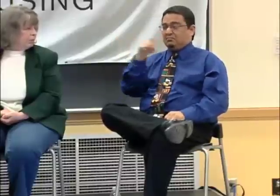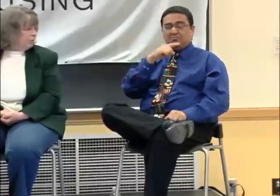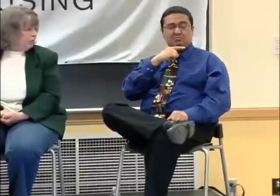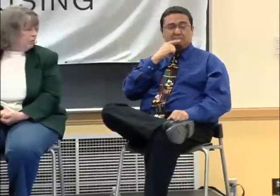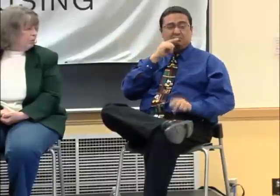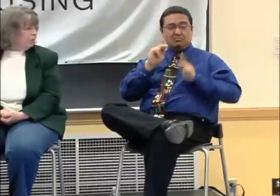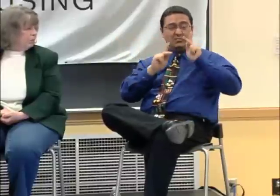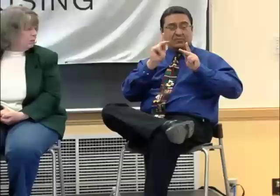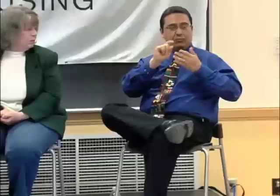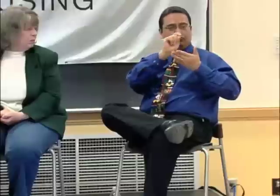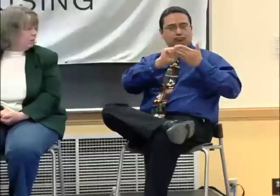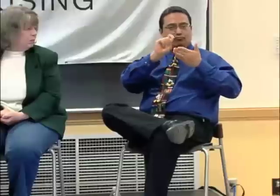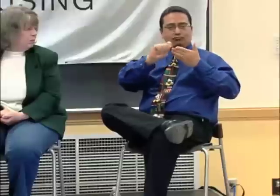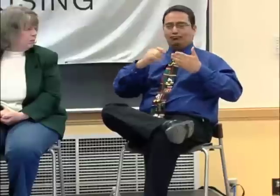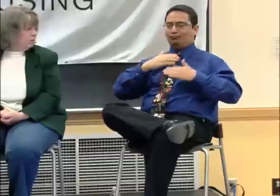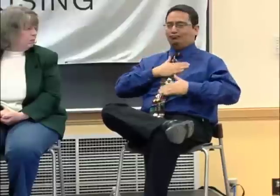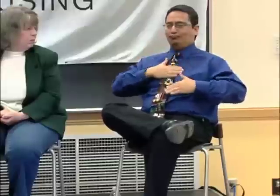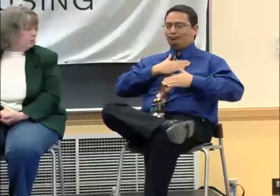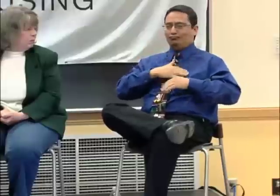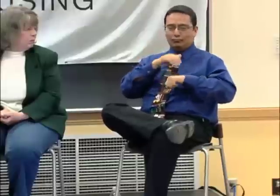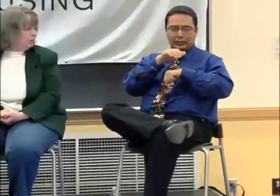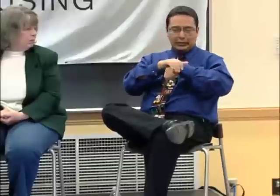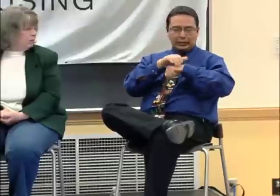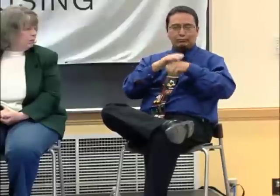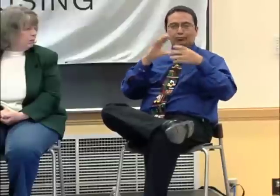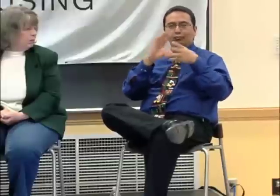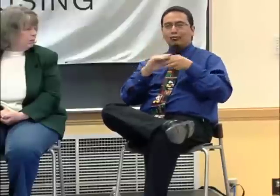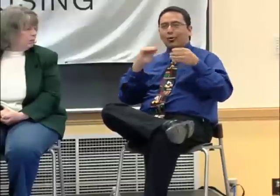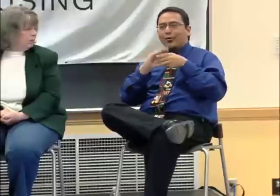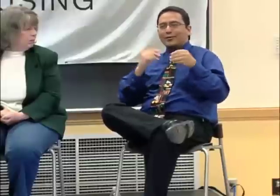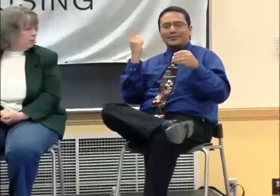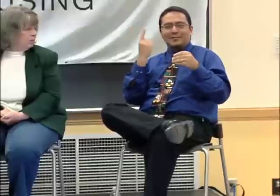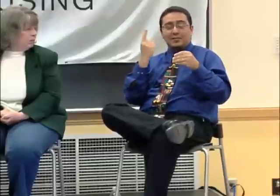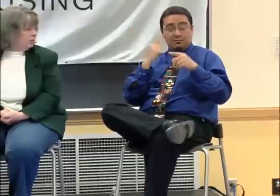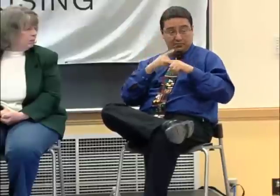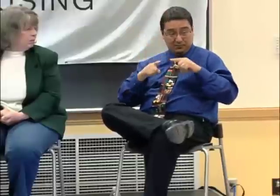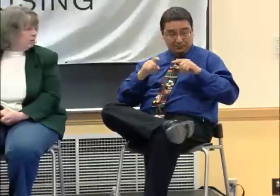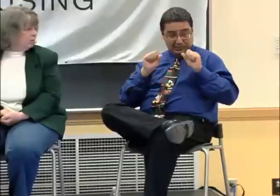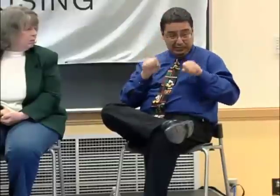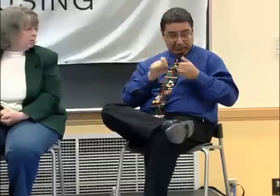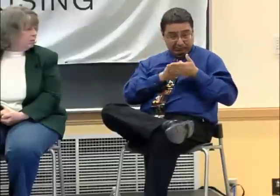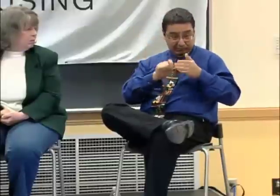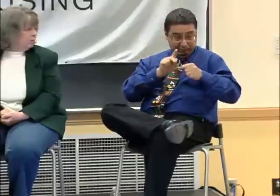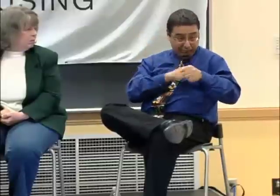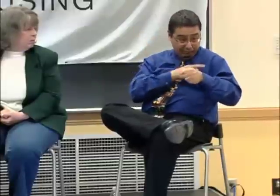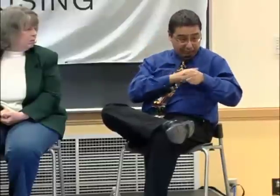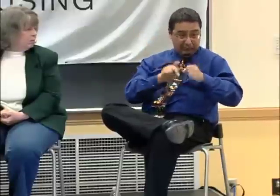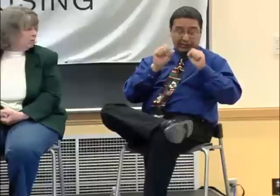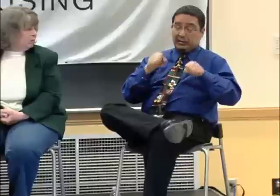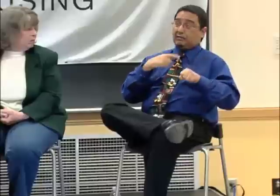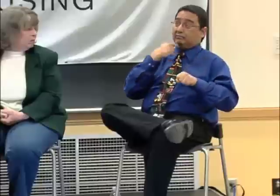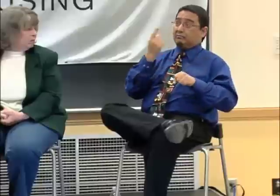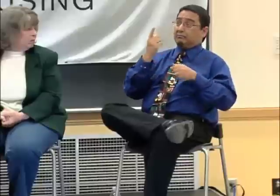into an ASL poem, and many hearing people could appreciate while they listened to the poem.